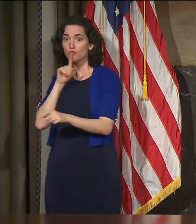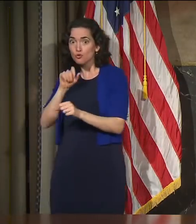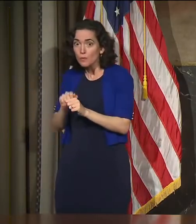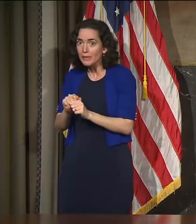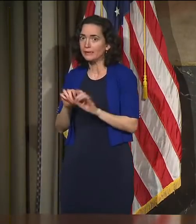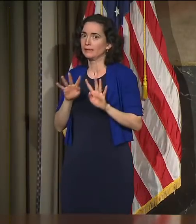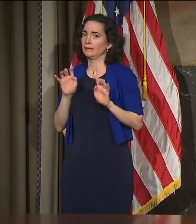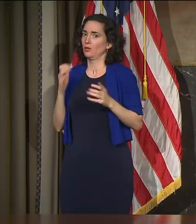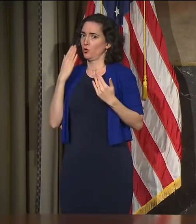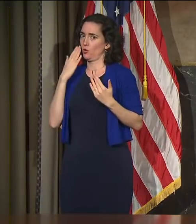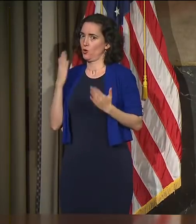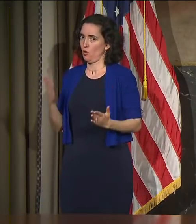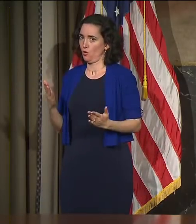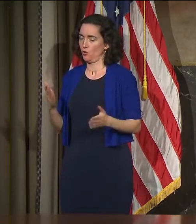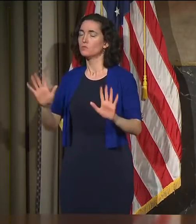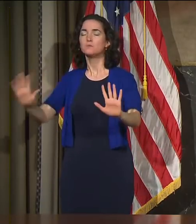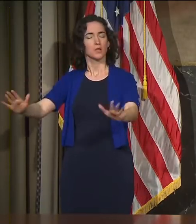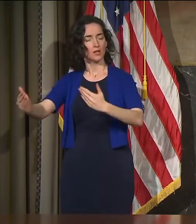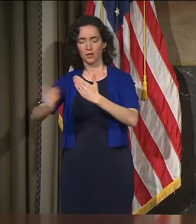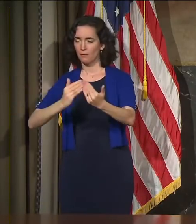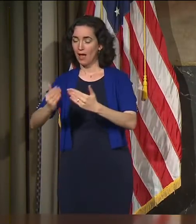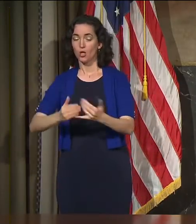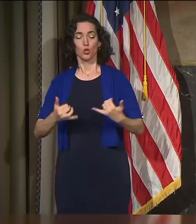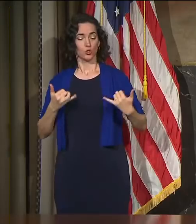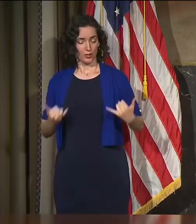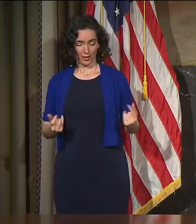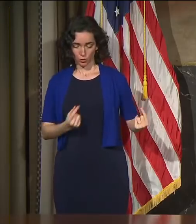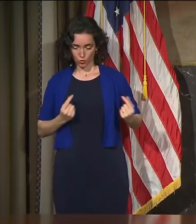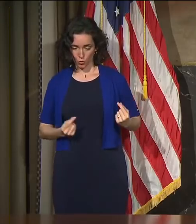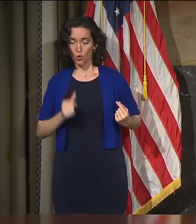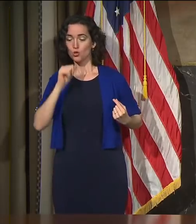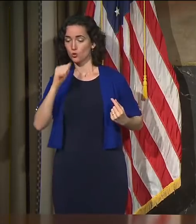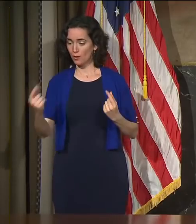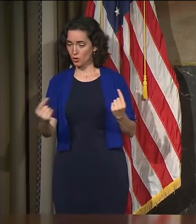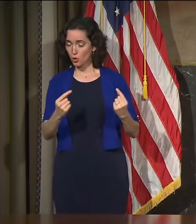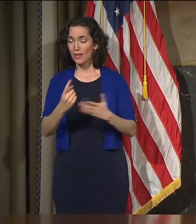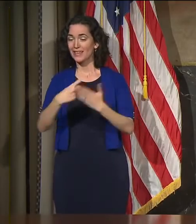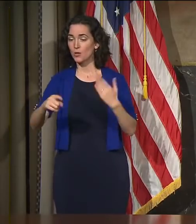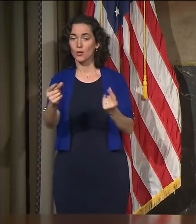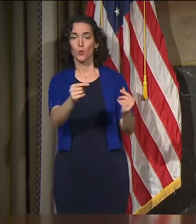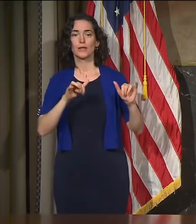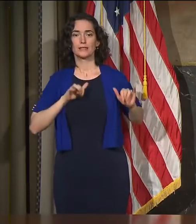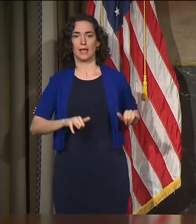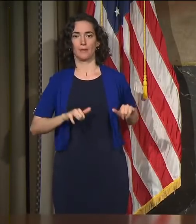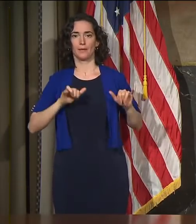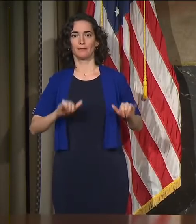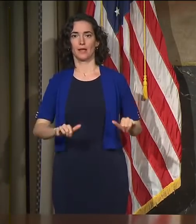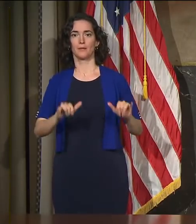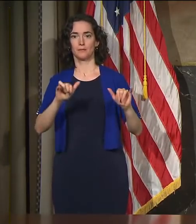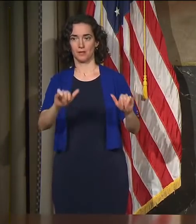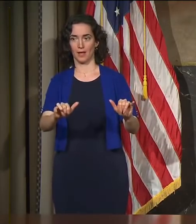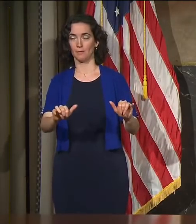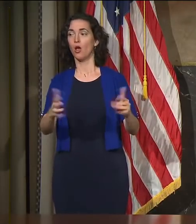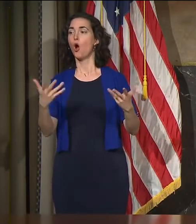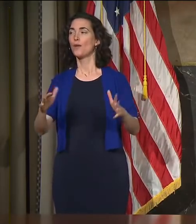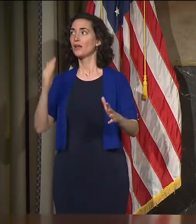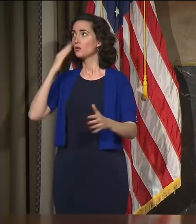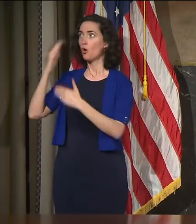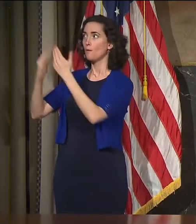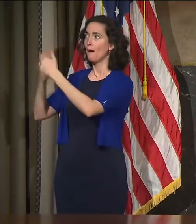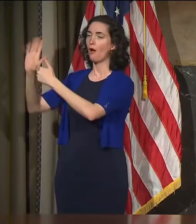nothing changes today, nothing changes tomorrow, nothing changes next week. There's a ton of COVID in